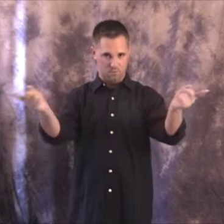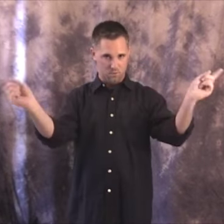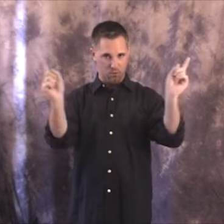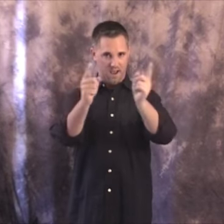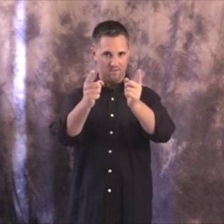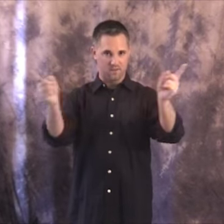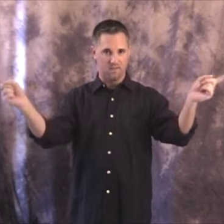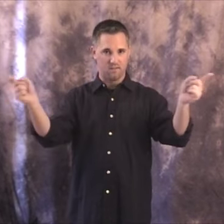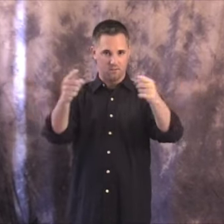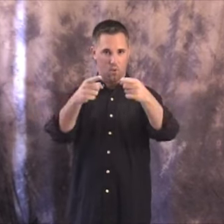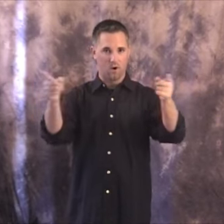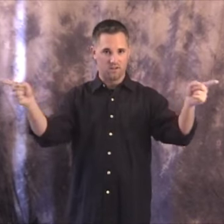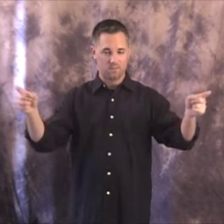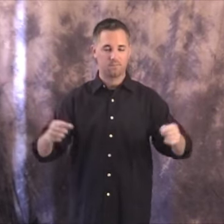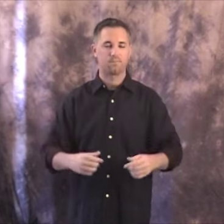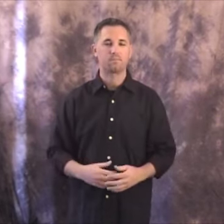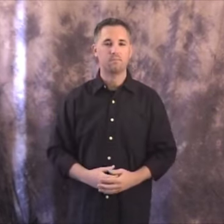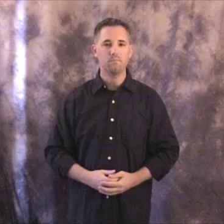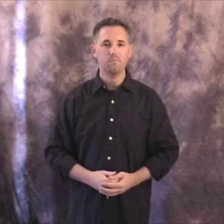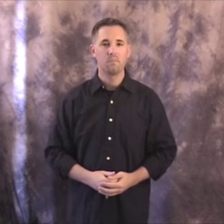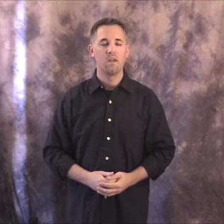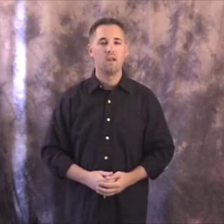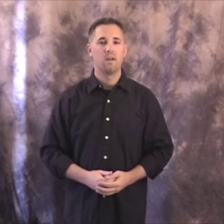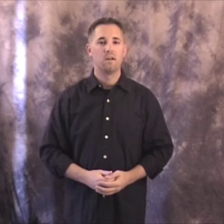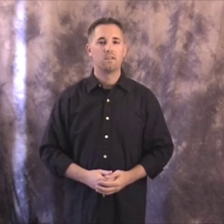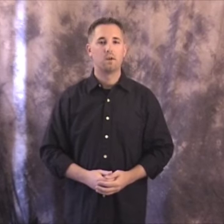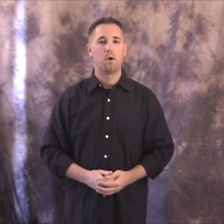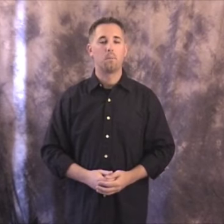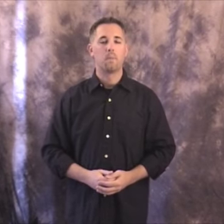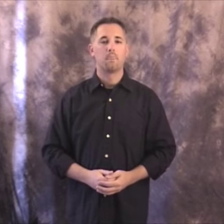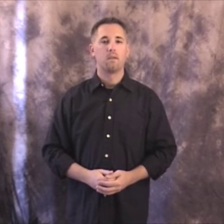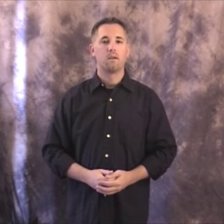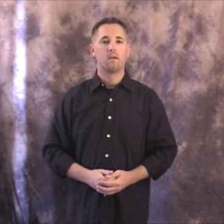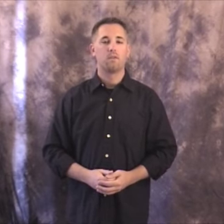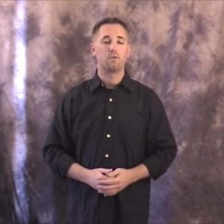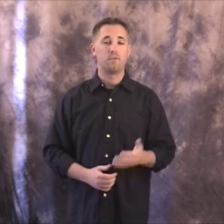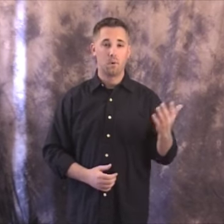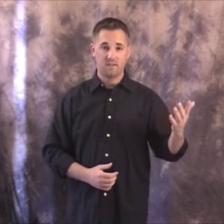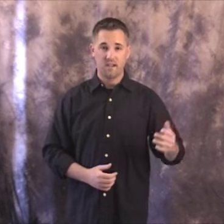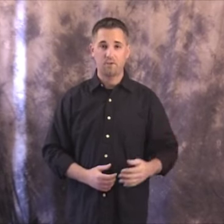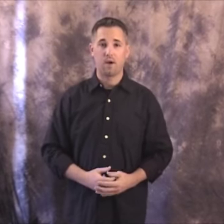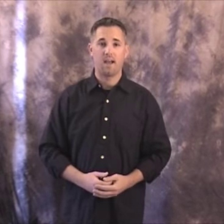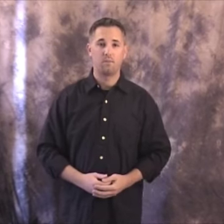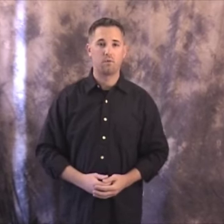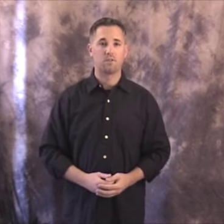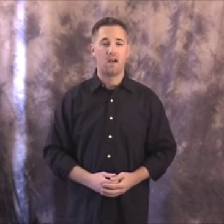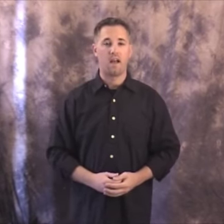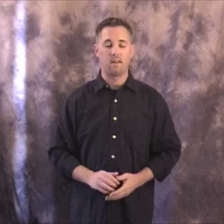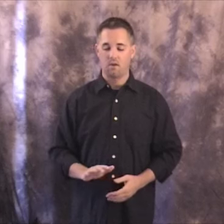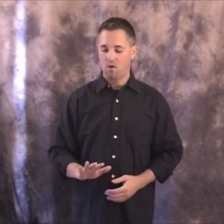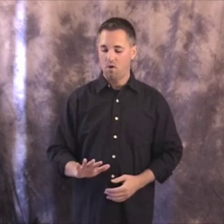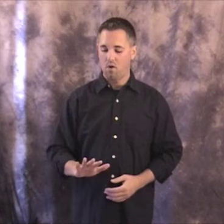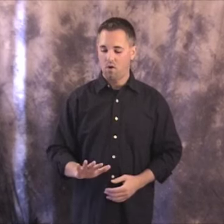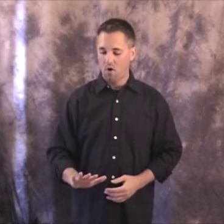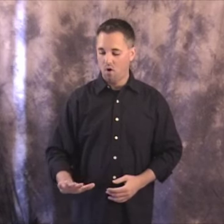two halves of the chorus. So those of you on stage right will sign